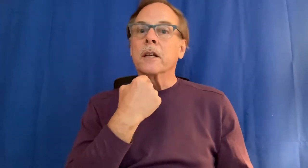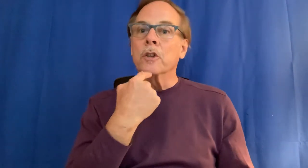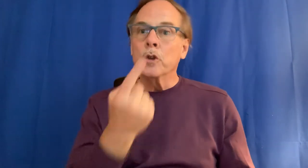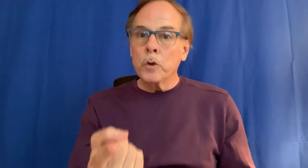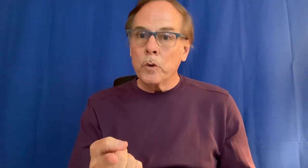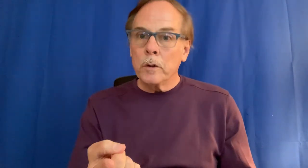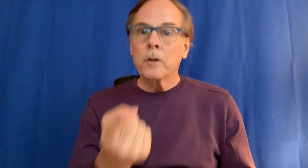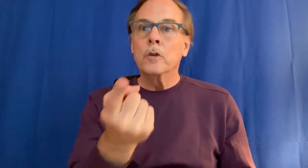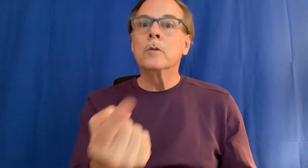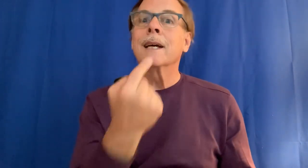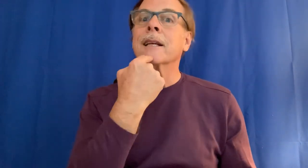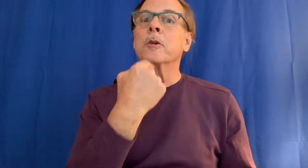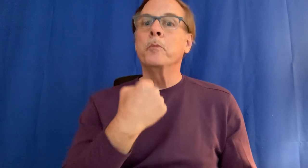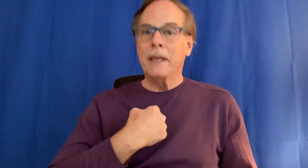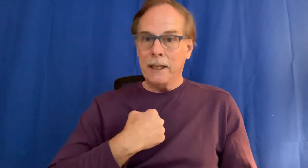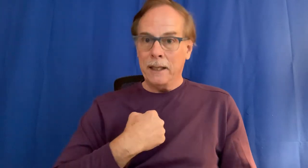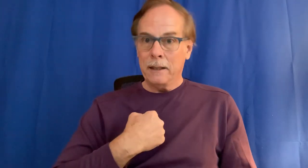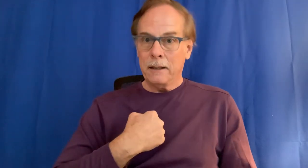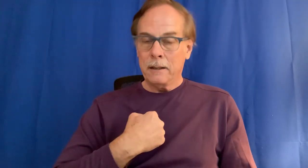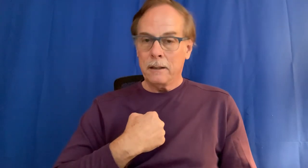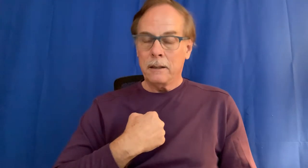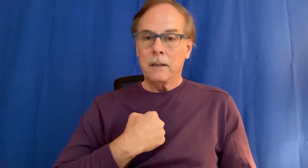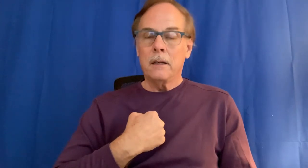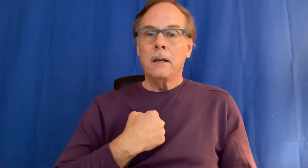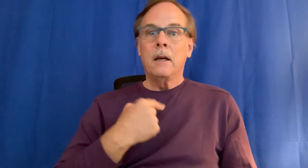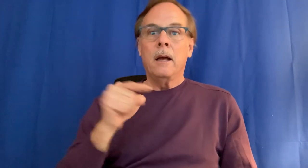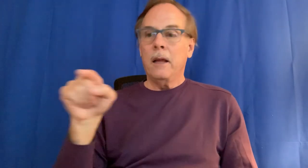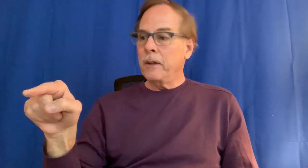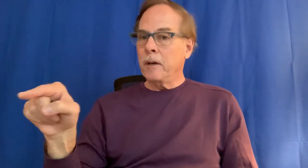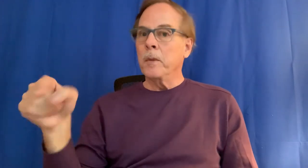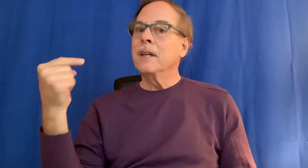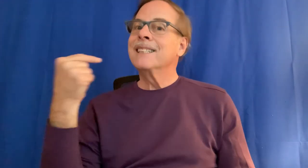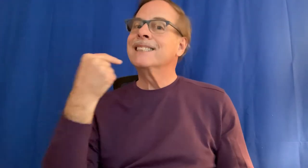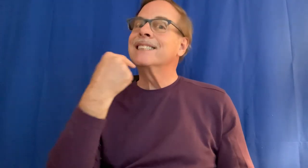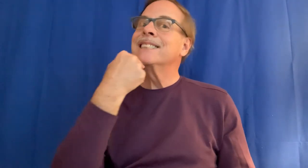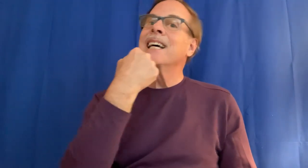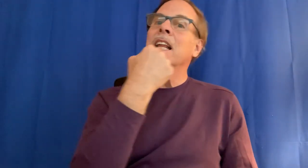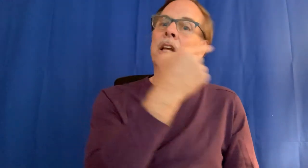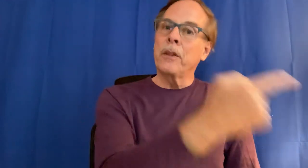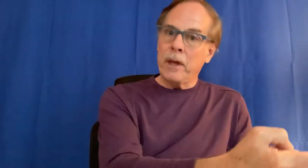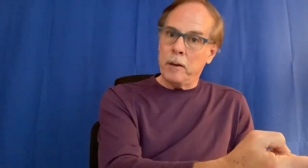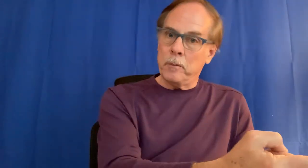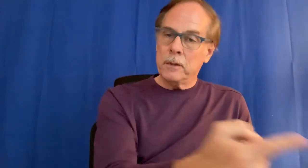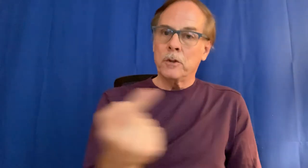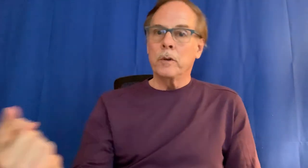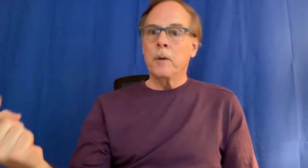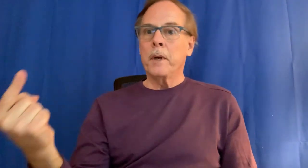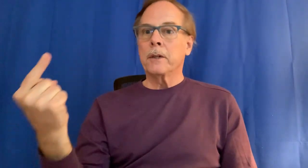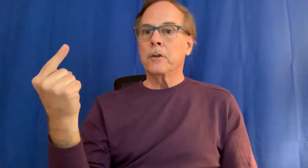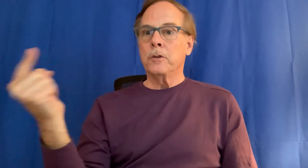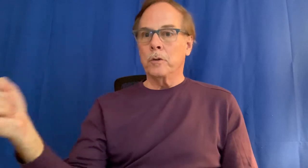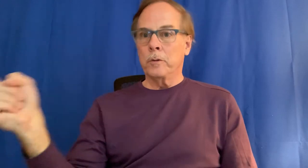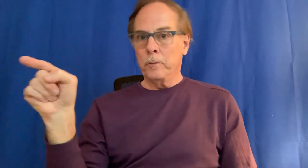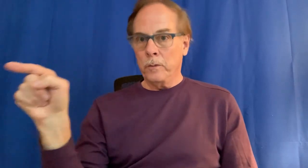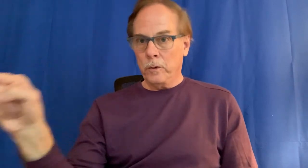you, you telling me, and them telling them. So you come back to you.